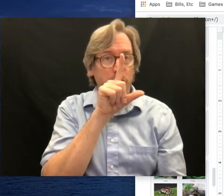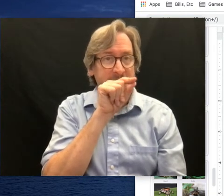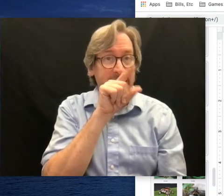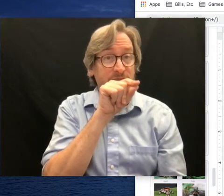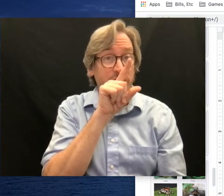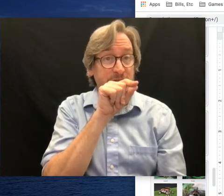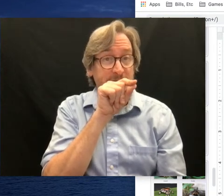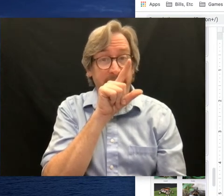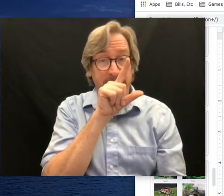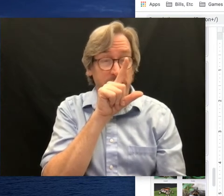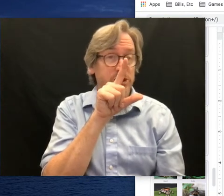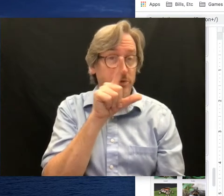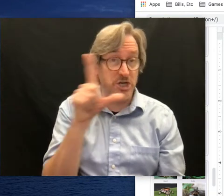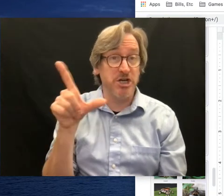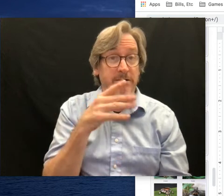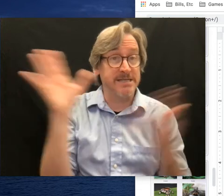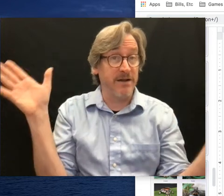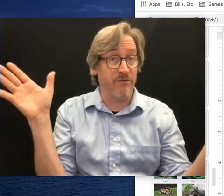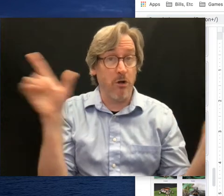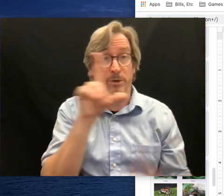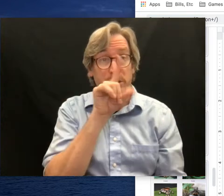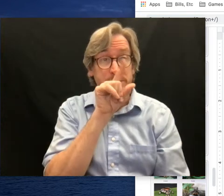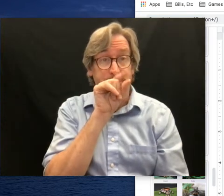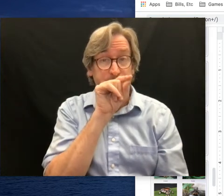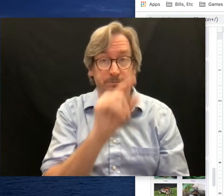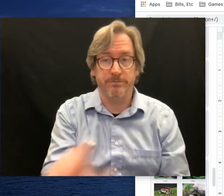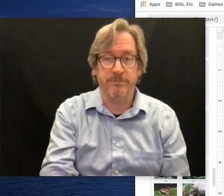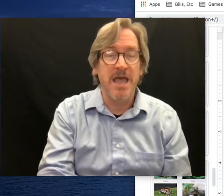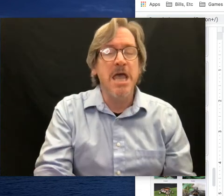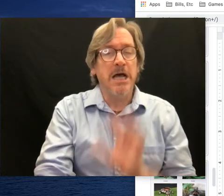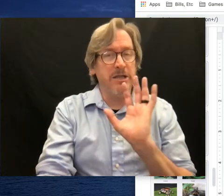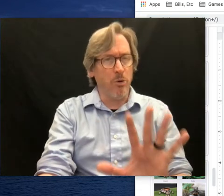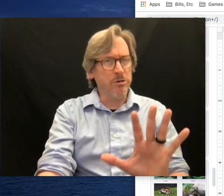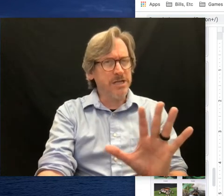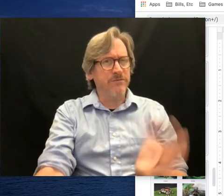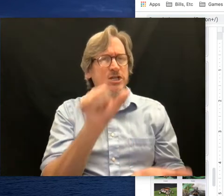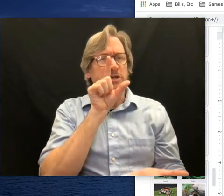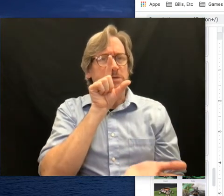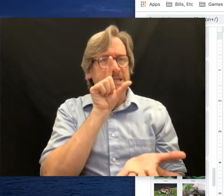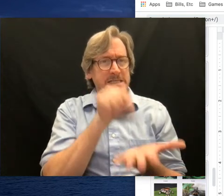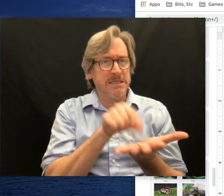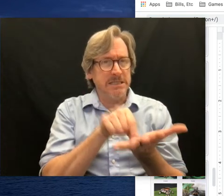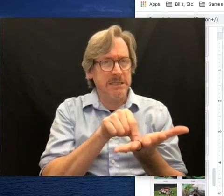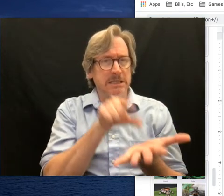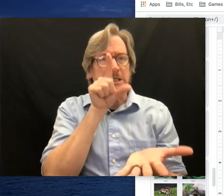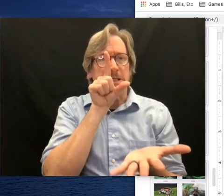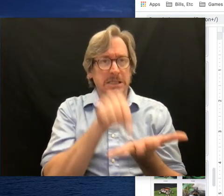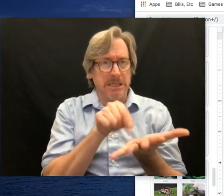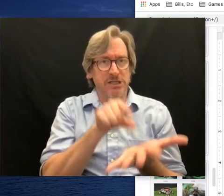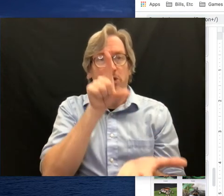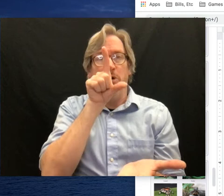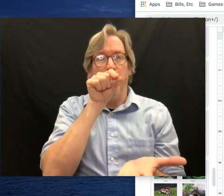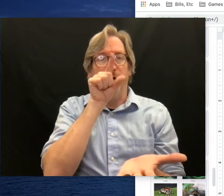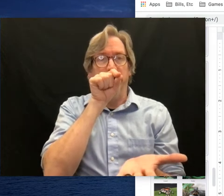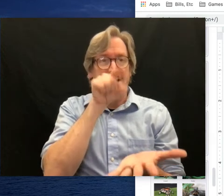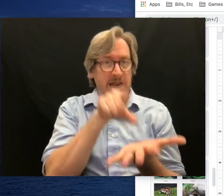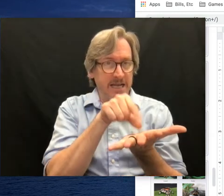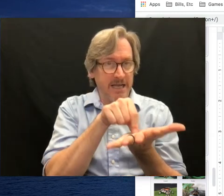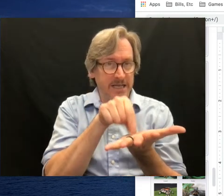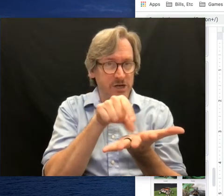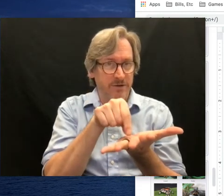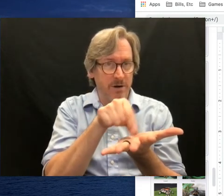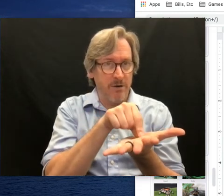So the sign for chicken is also the generic sign for all birds. The older sign for chicken was this. So a bird